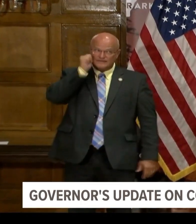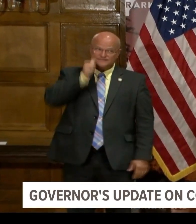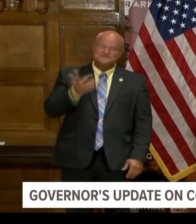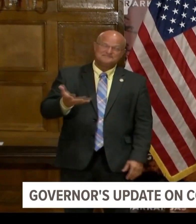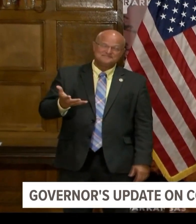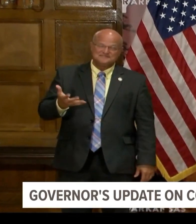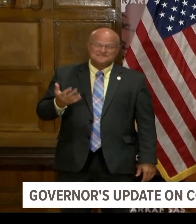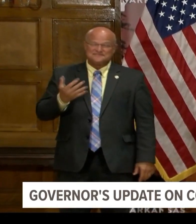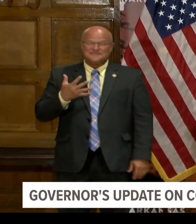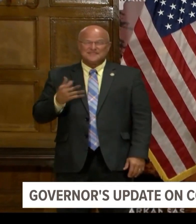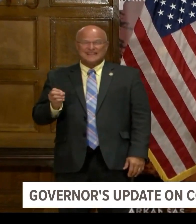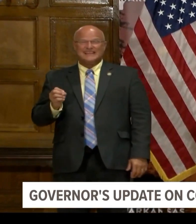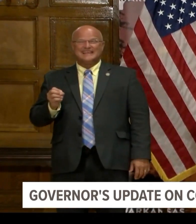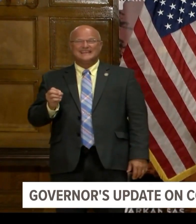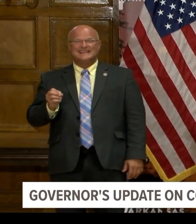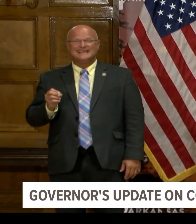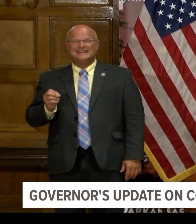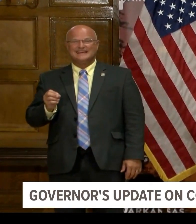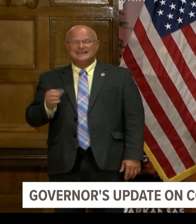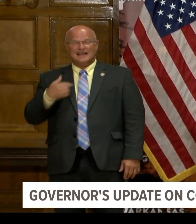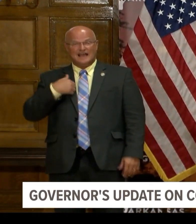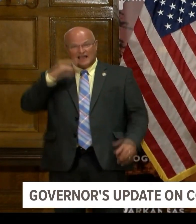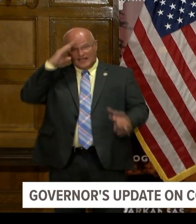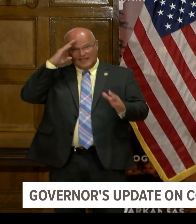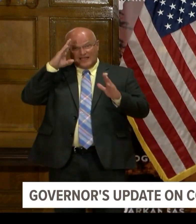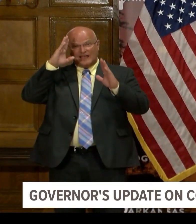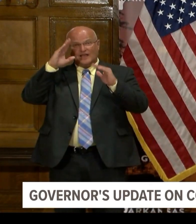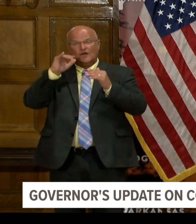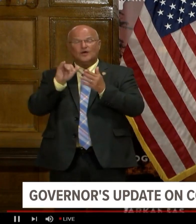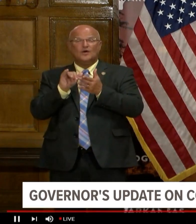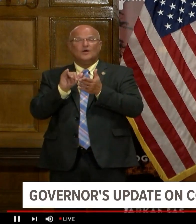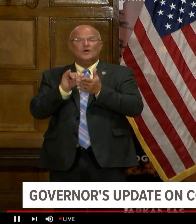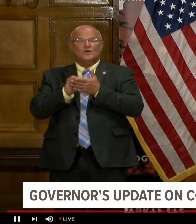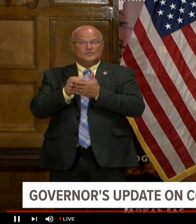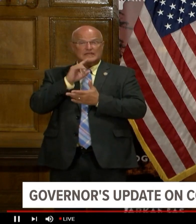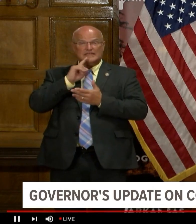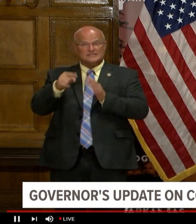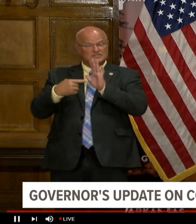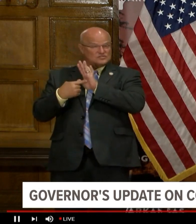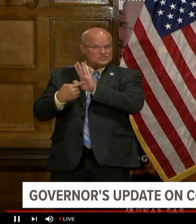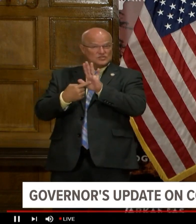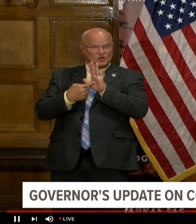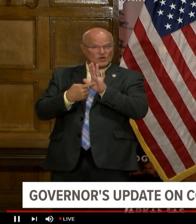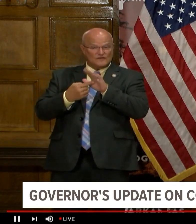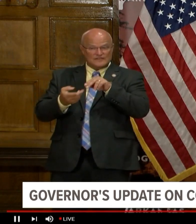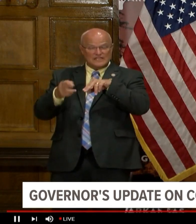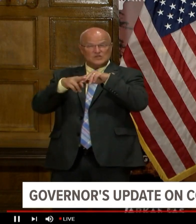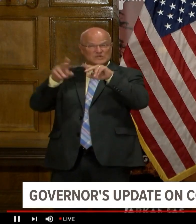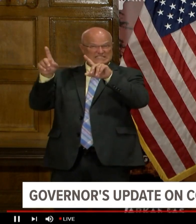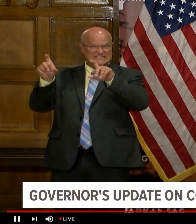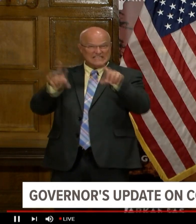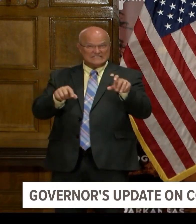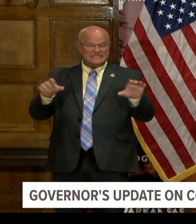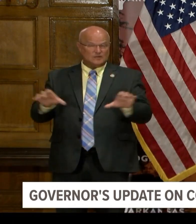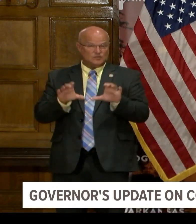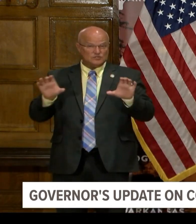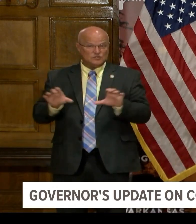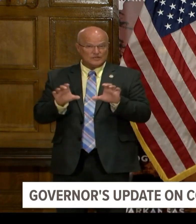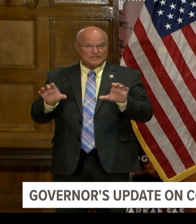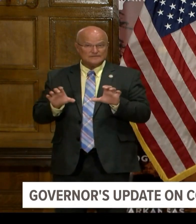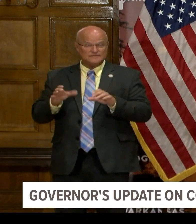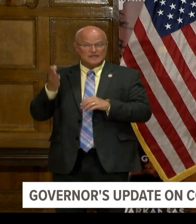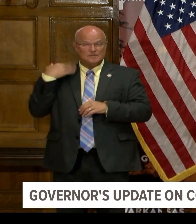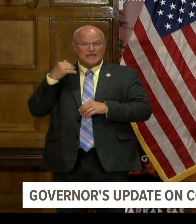and I hope that it's a reflection of the increased testing that we're doing over the